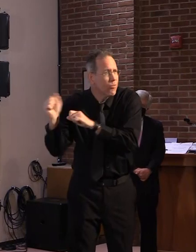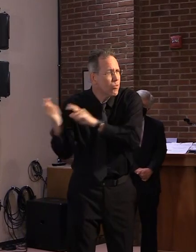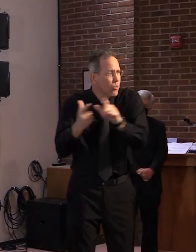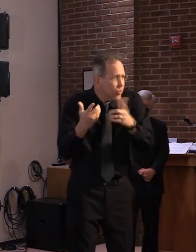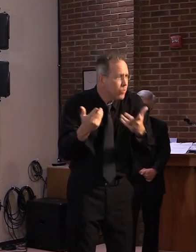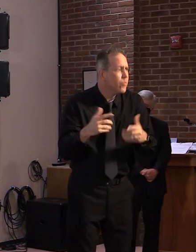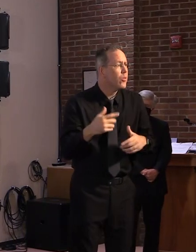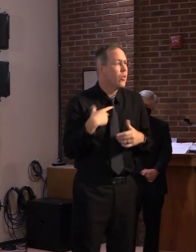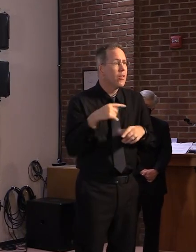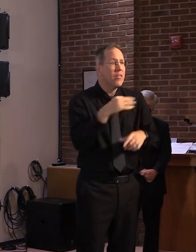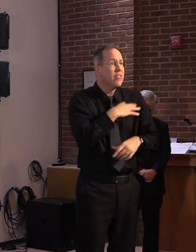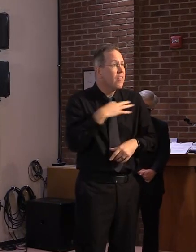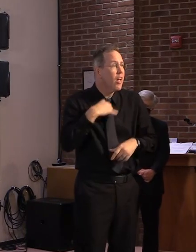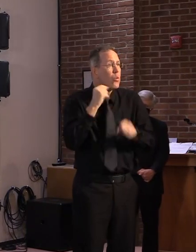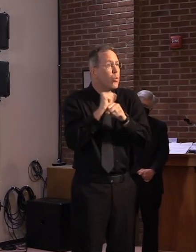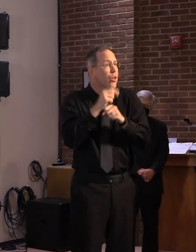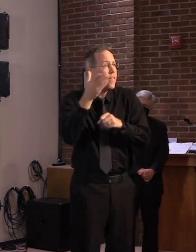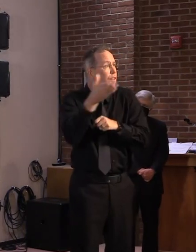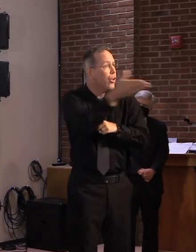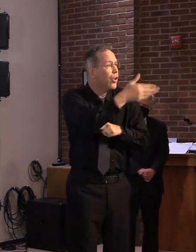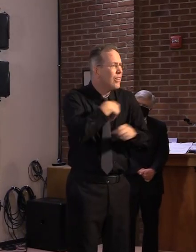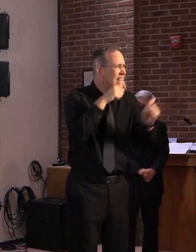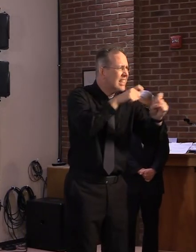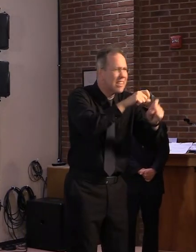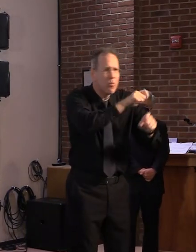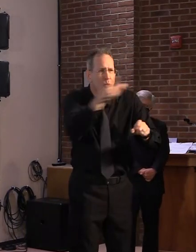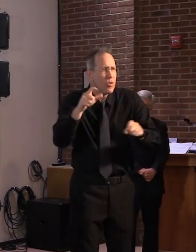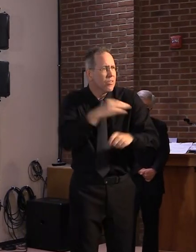have allowed asymptomatic